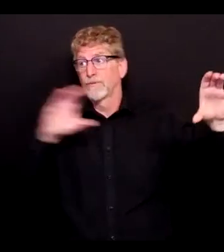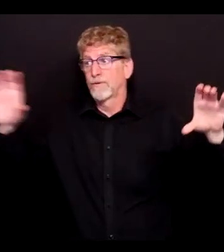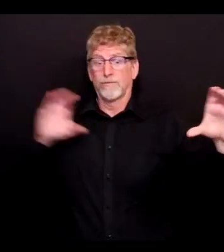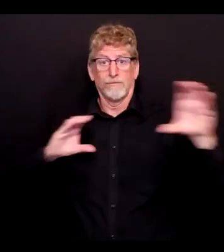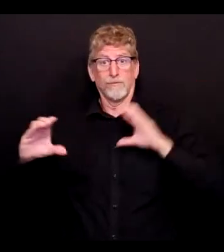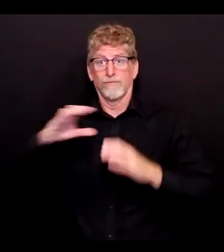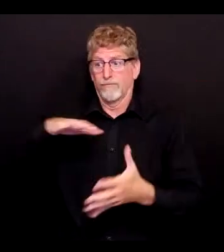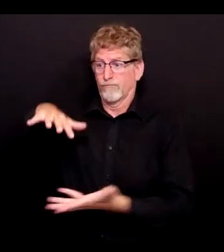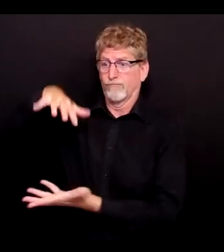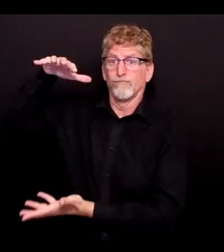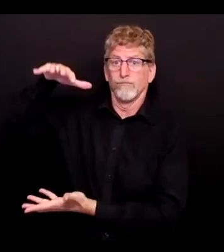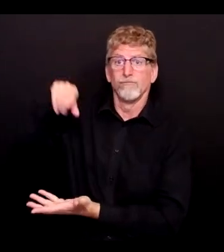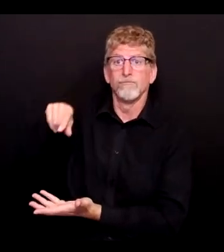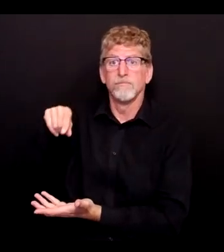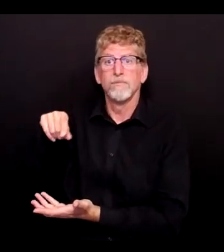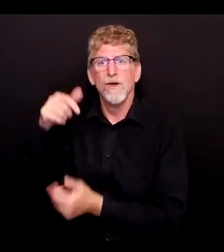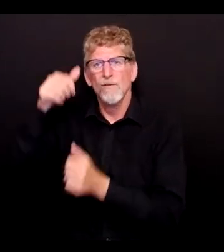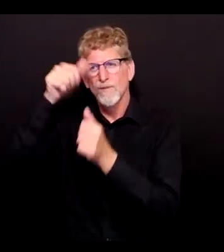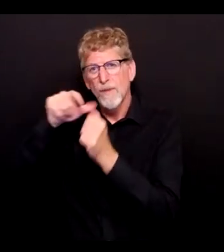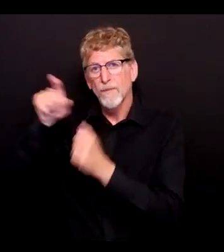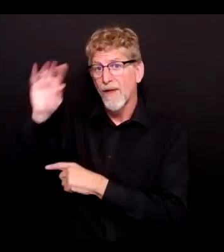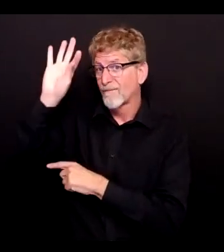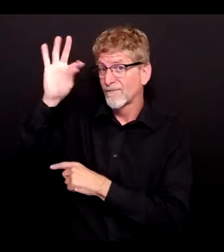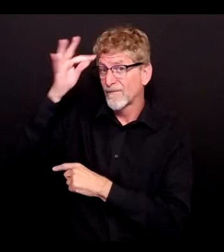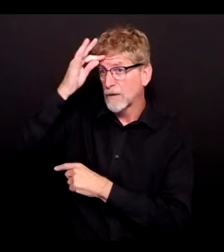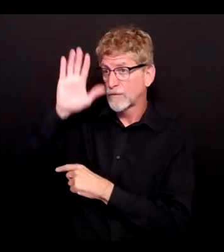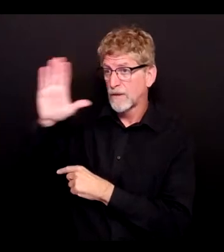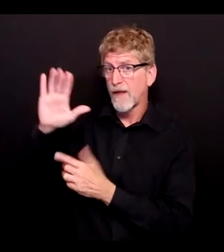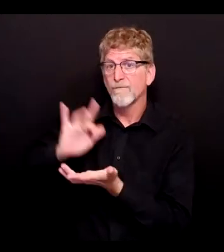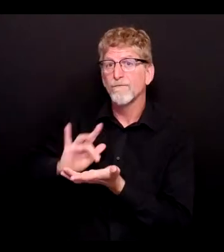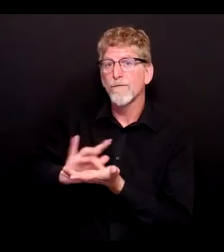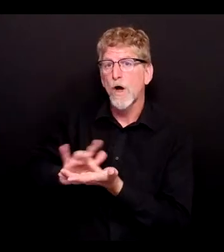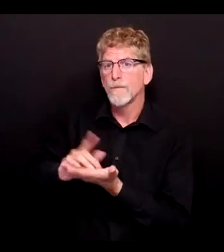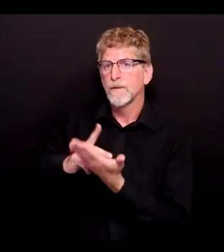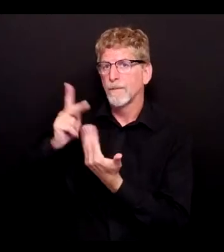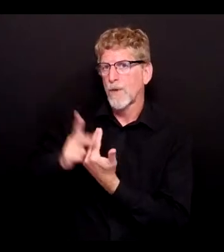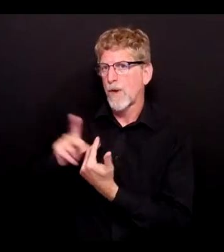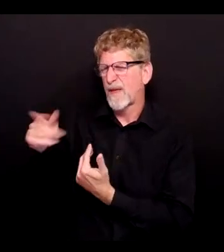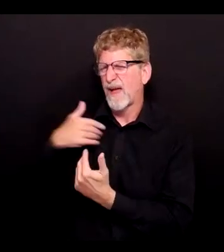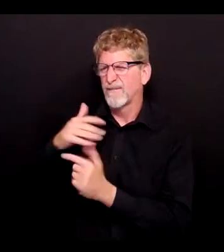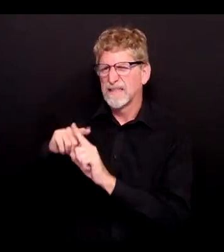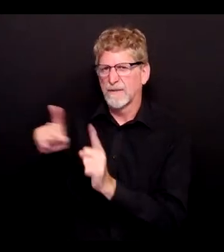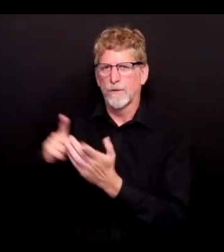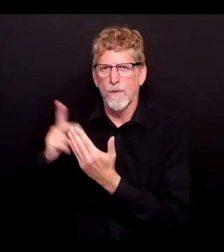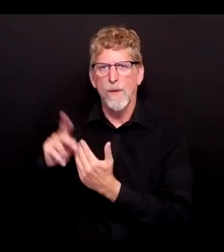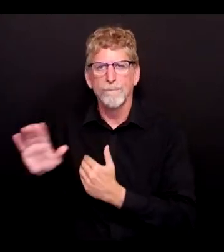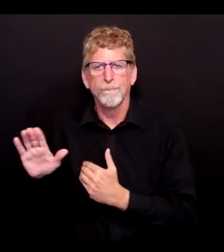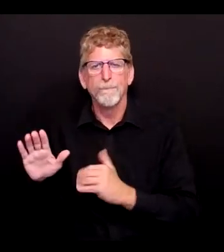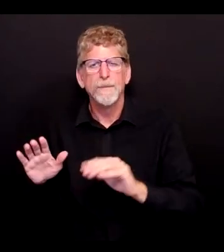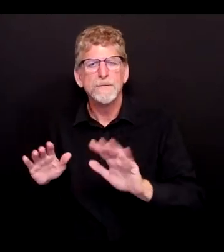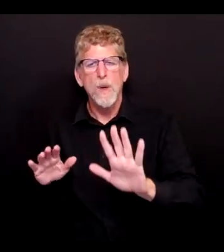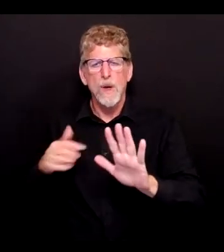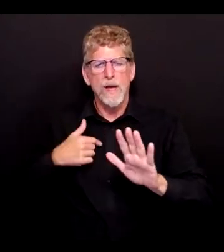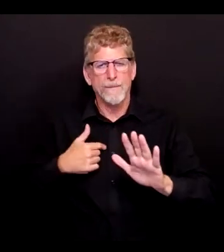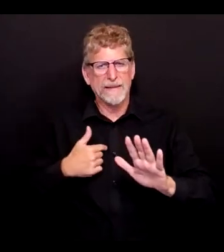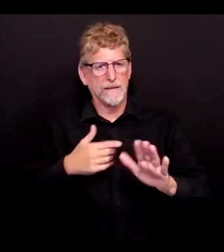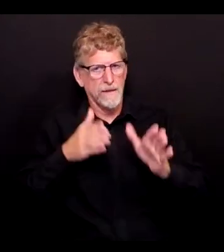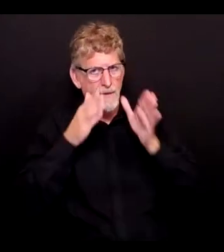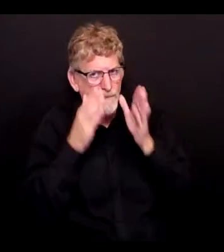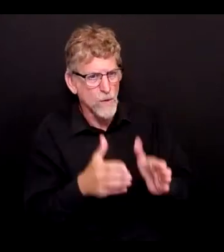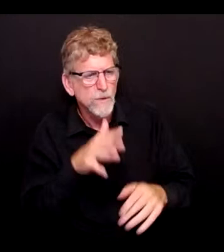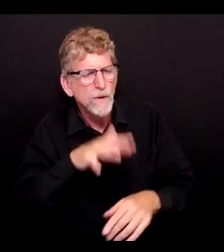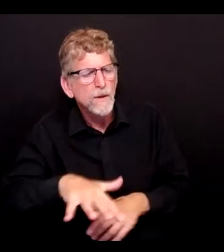federal retail pharmacy program. But I tend to think in terms of the first doses, so how many more people are going to